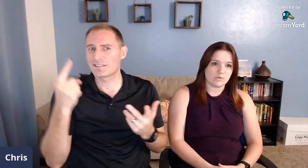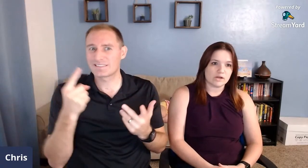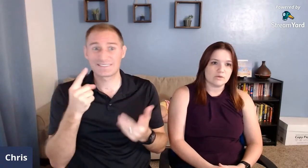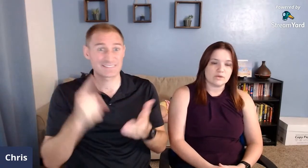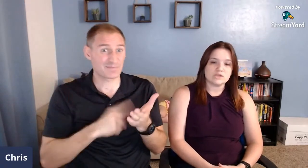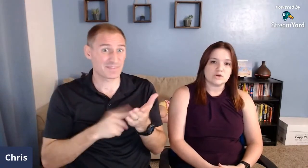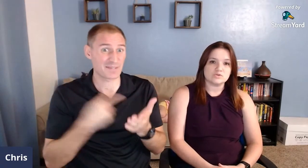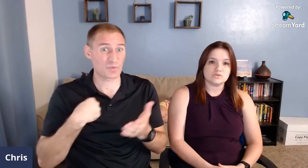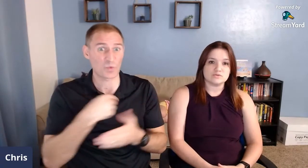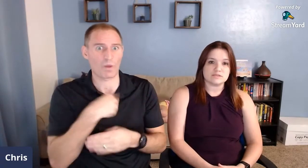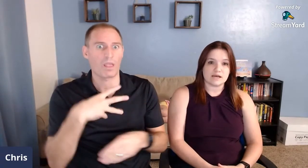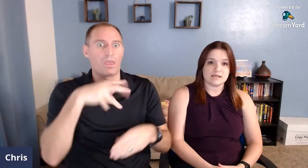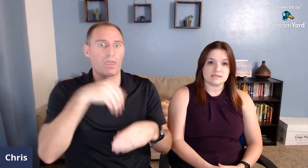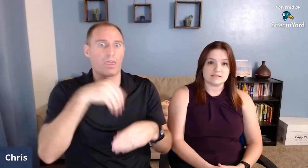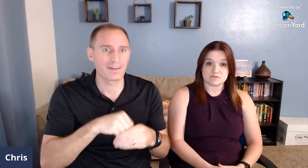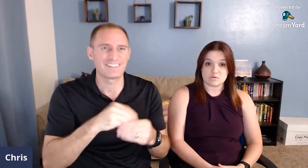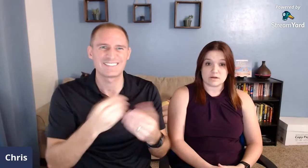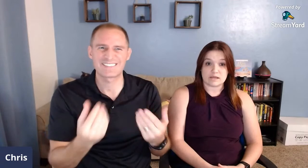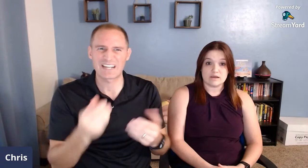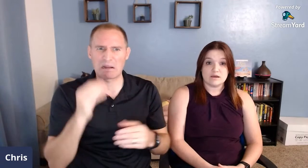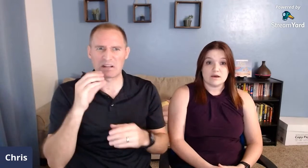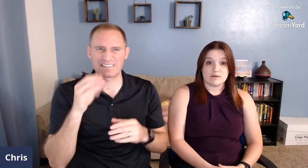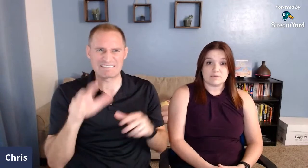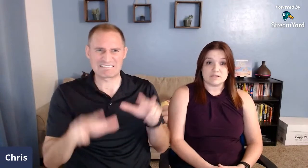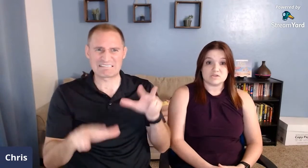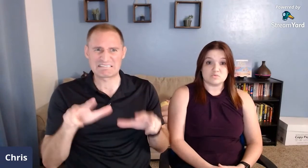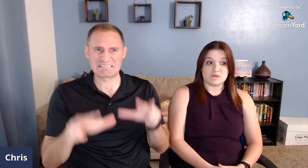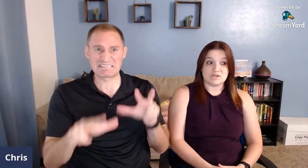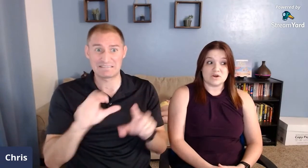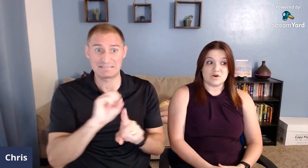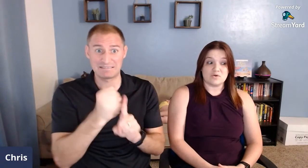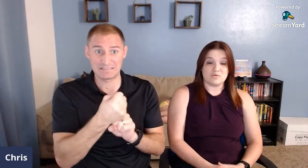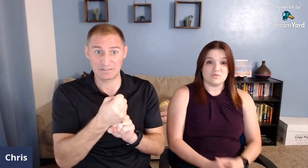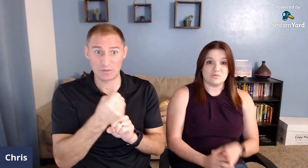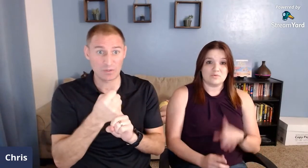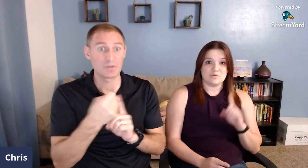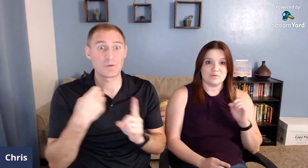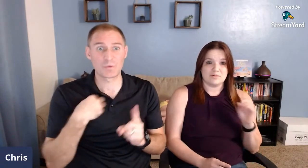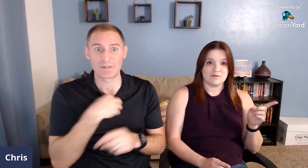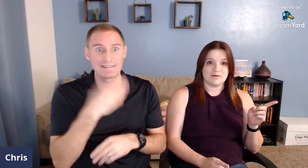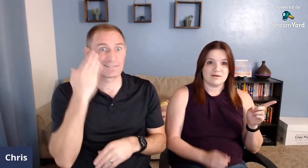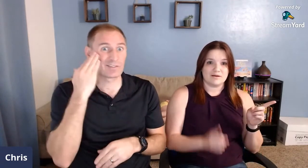to where we know two sides of a story because we know